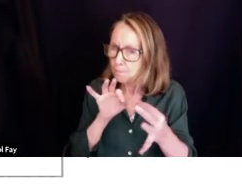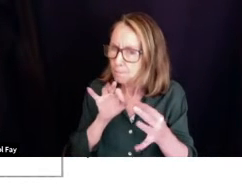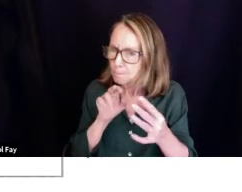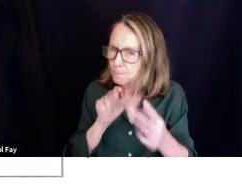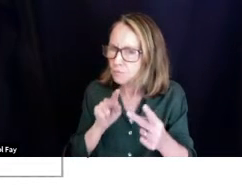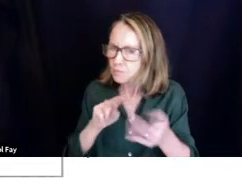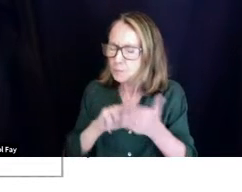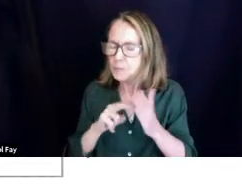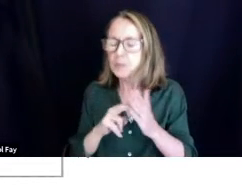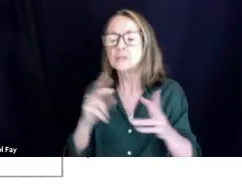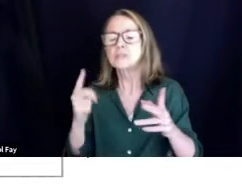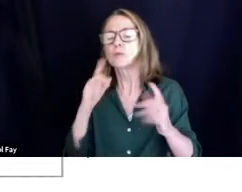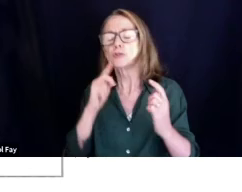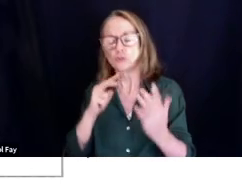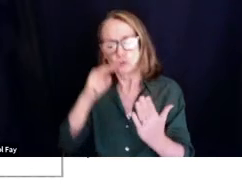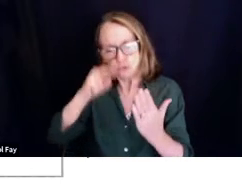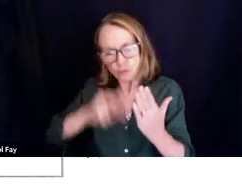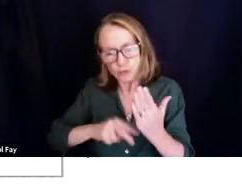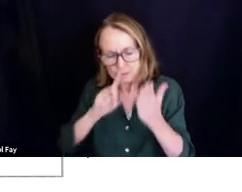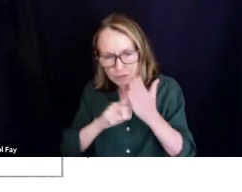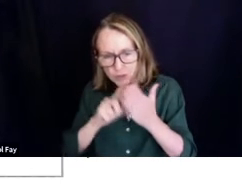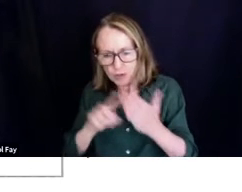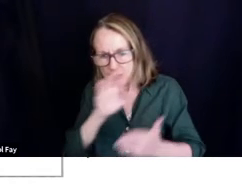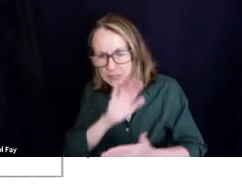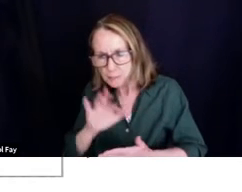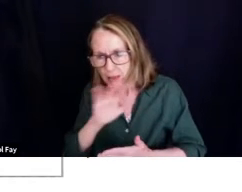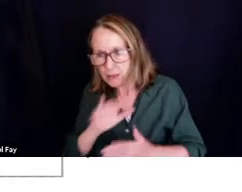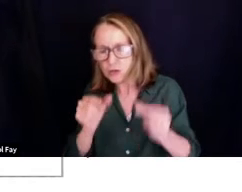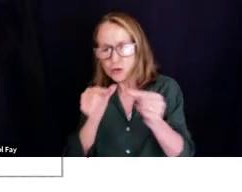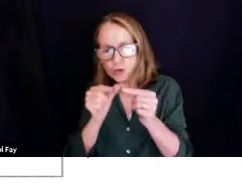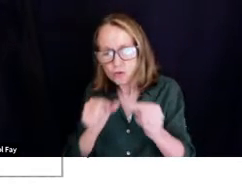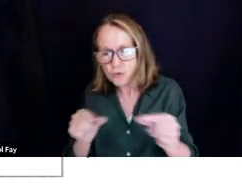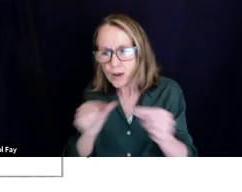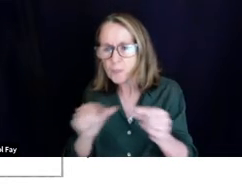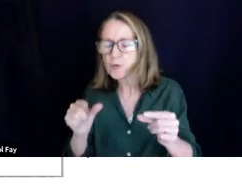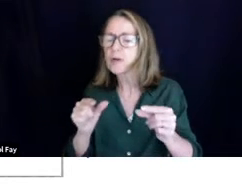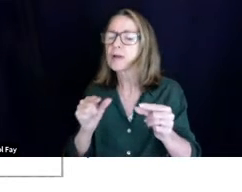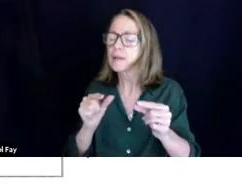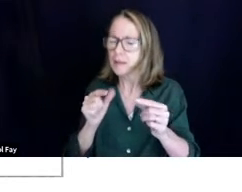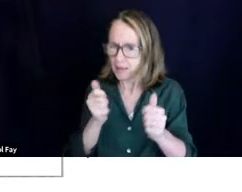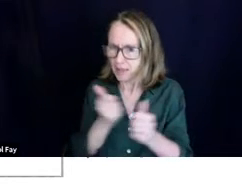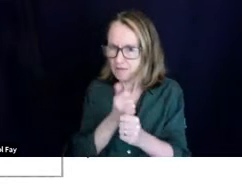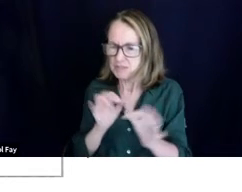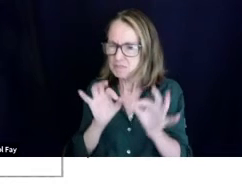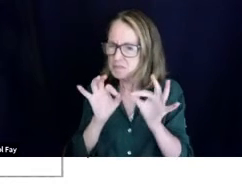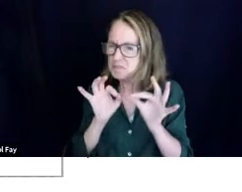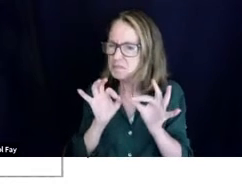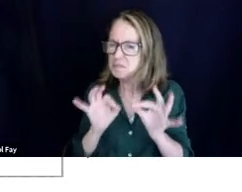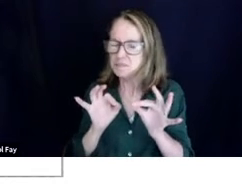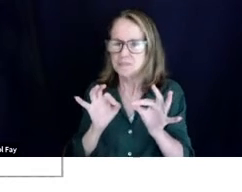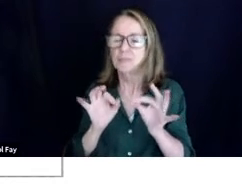Perfect. Proofread or have someone else proofread for spelling and grammar, and keep your punctuation